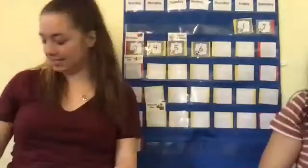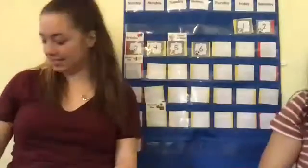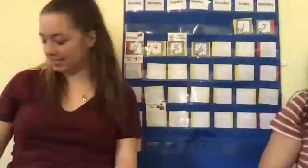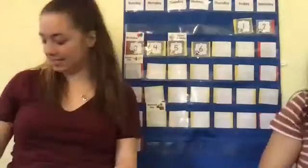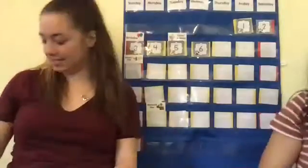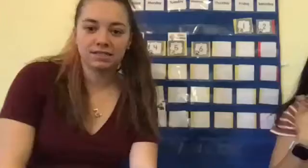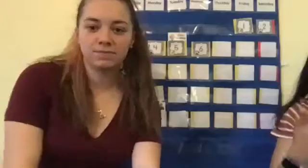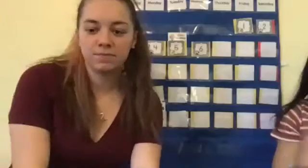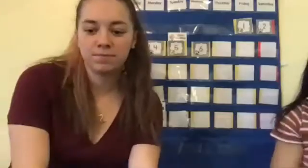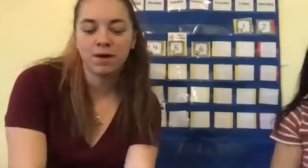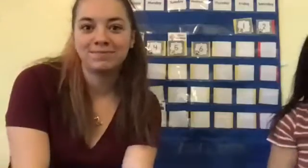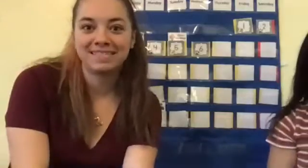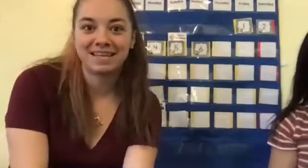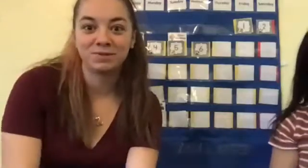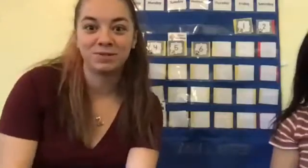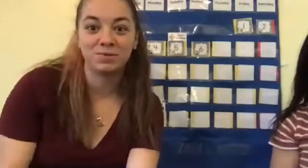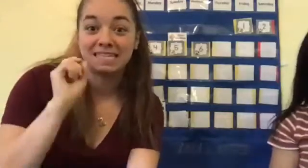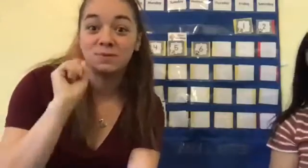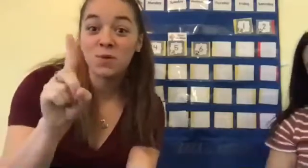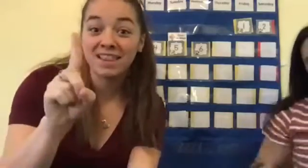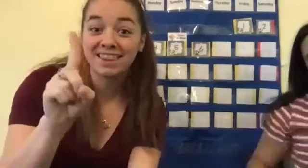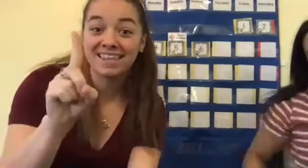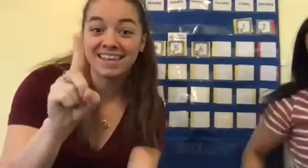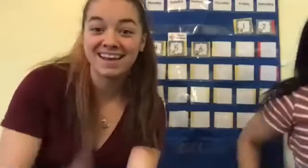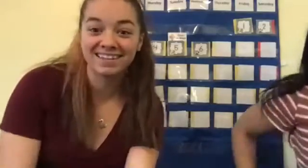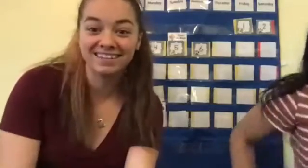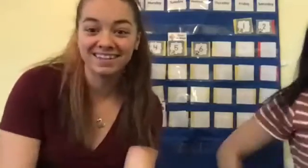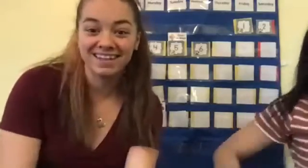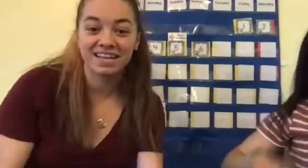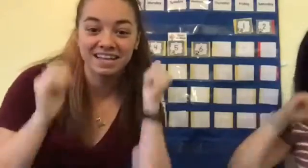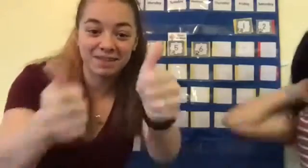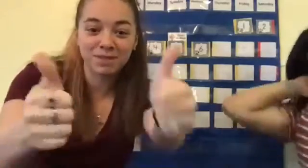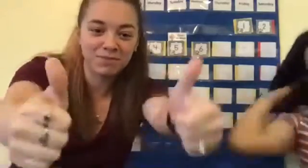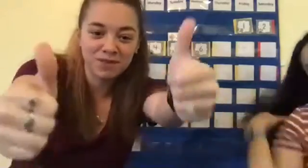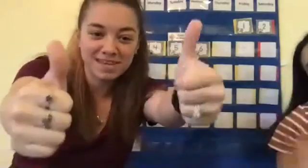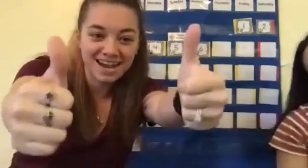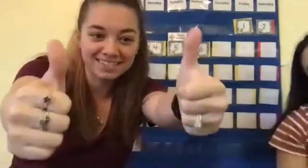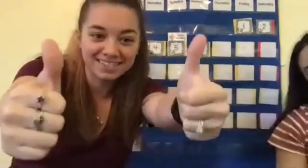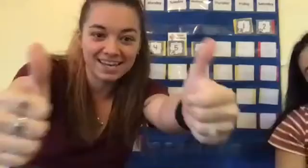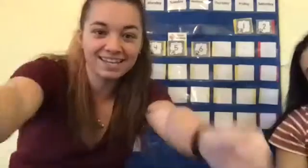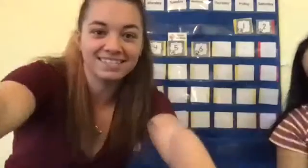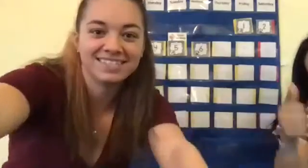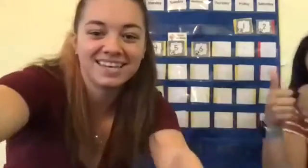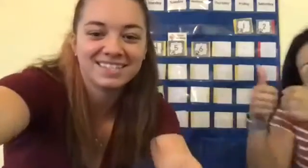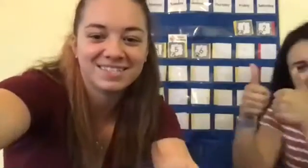my friends promise me today they'll do at least one thing kind? Can I get a thumbs up if you're going to be kind today, just like in the story?